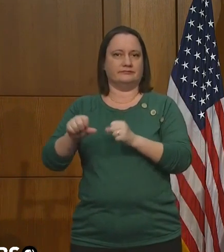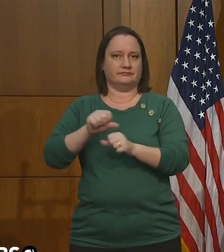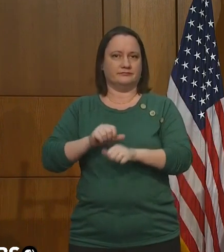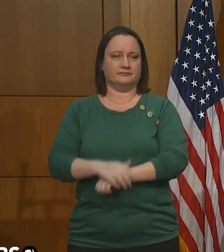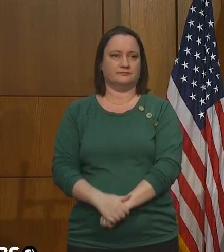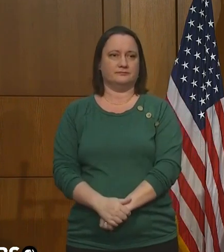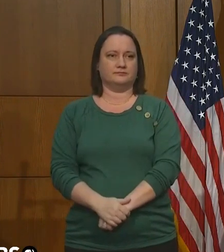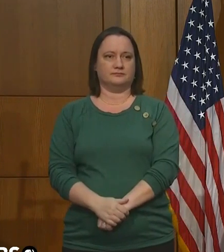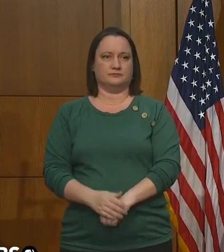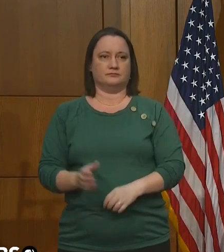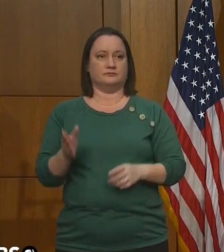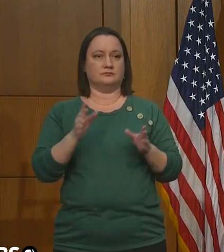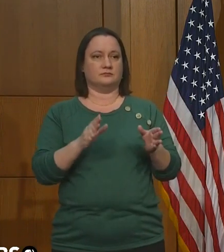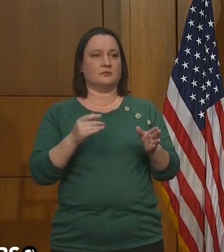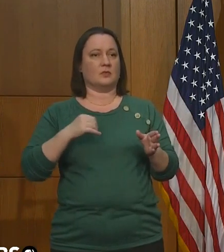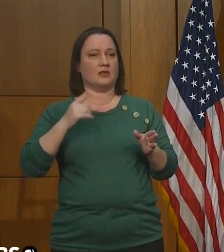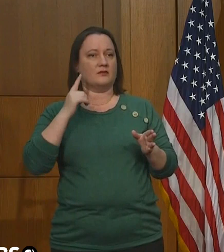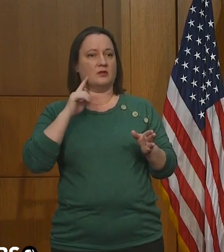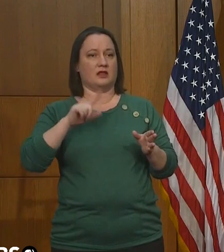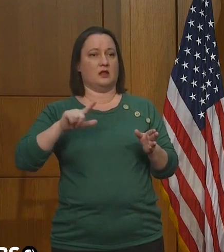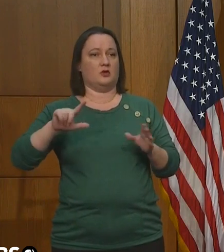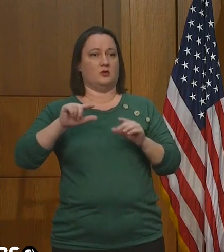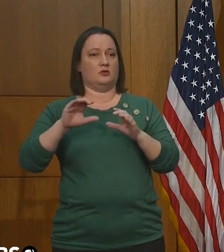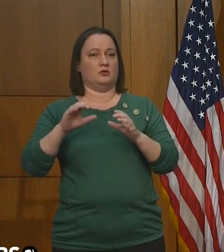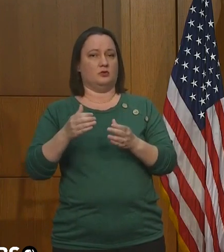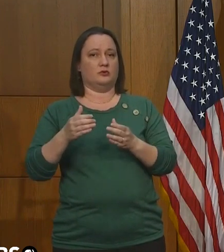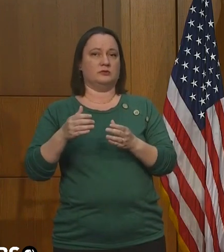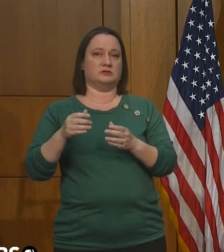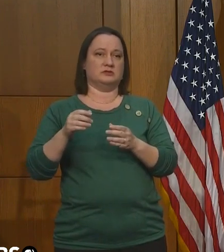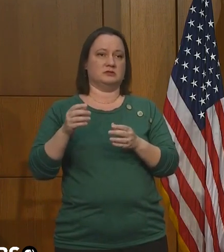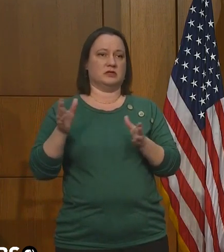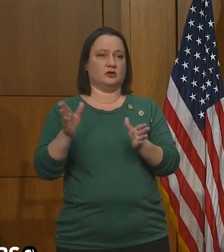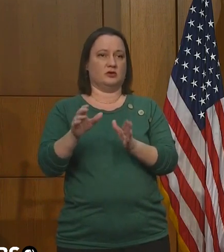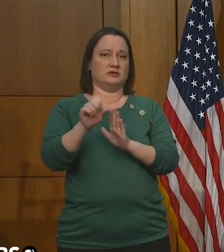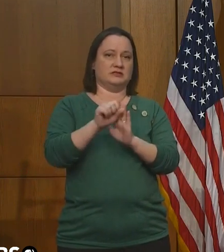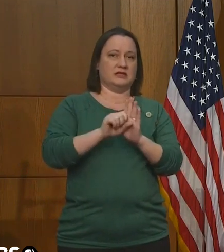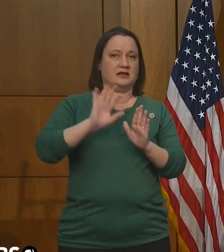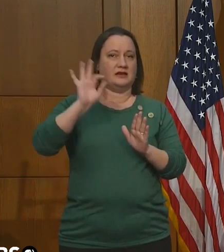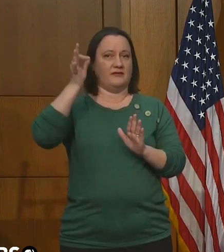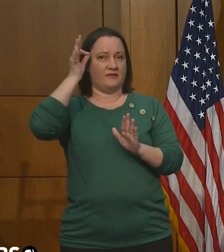encourage the state and local governments to use federal emergency grants to help